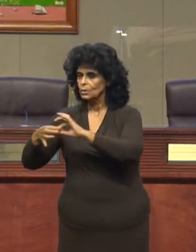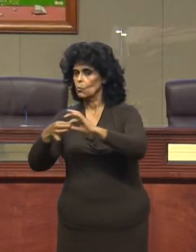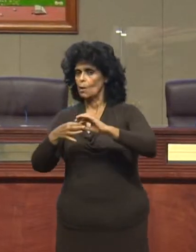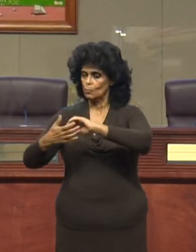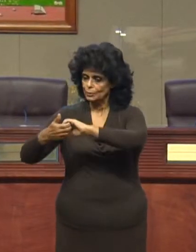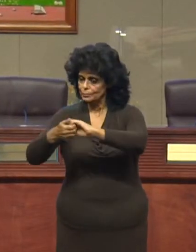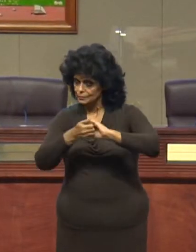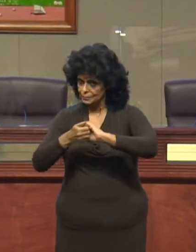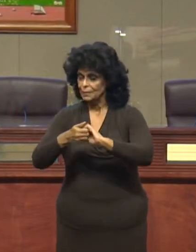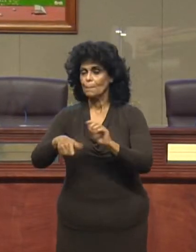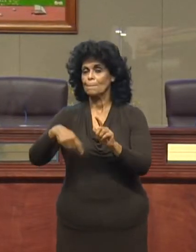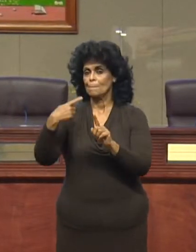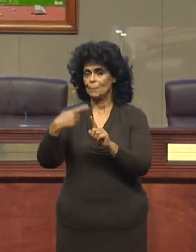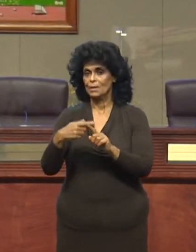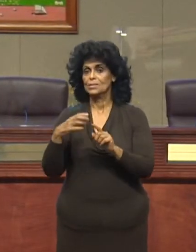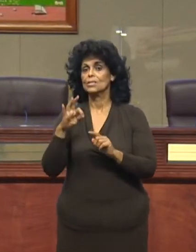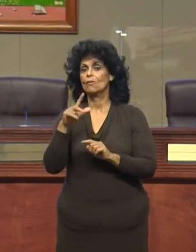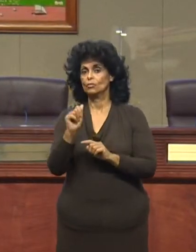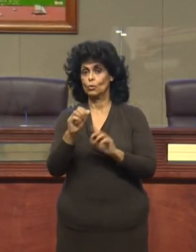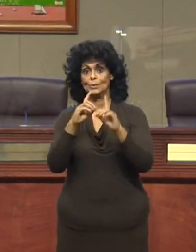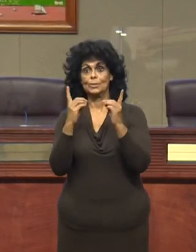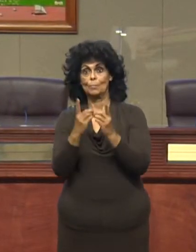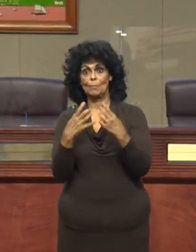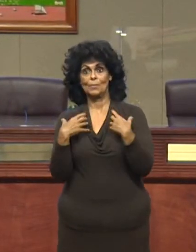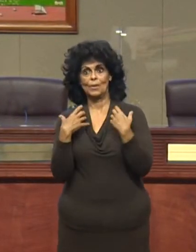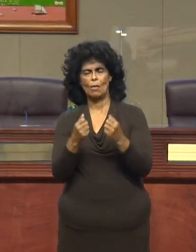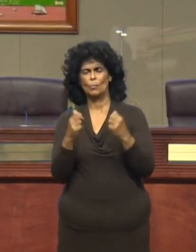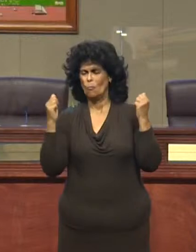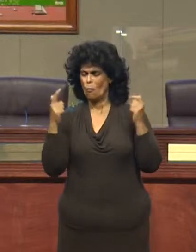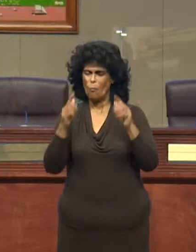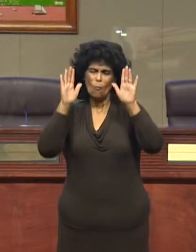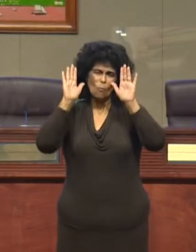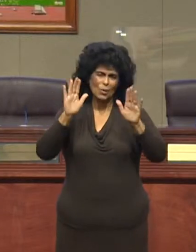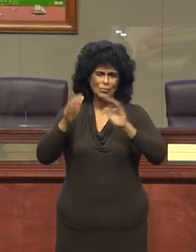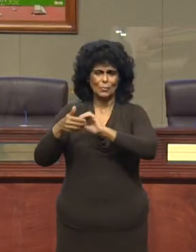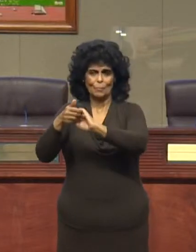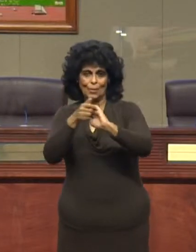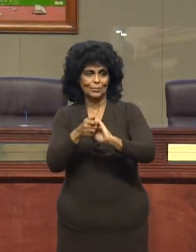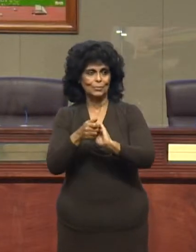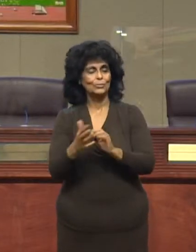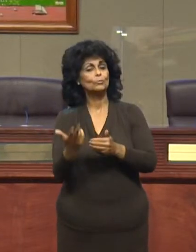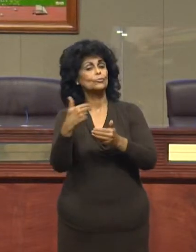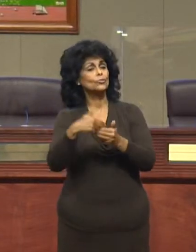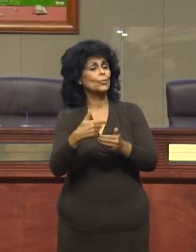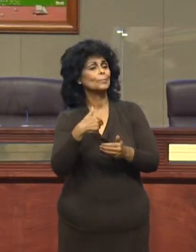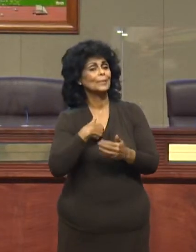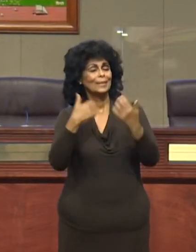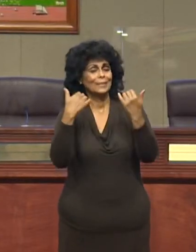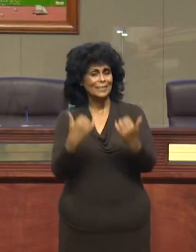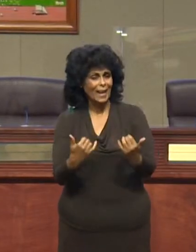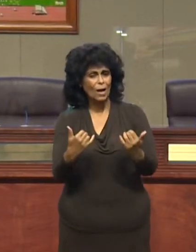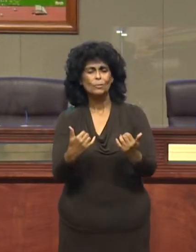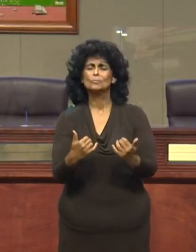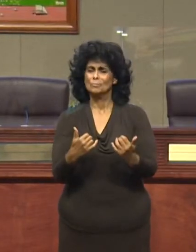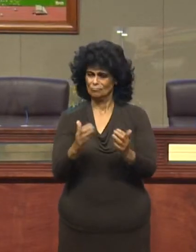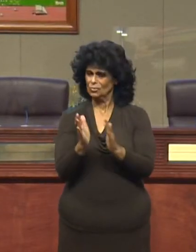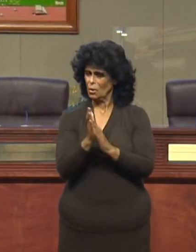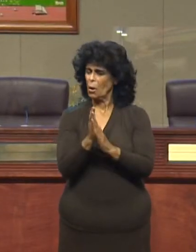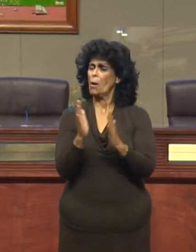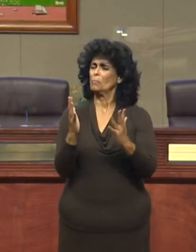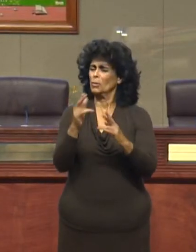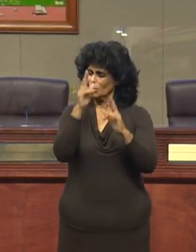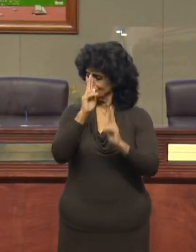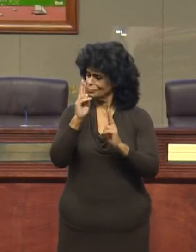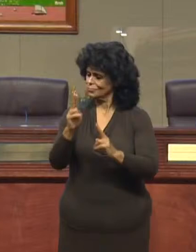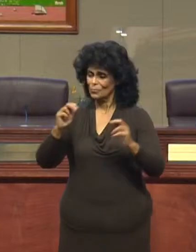Florida Department of Health. They have all been wonderful partners. Please join me now in applauding the efforts of the entire